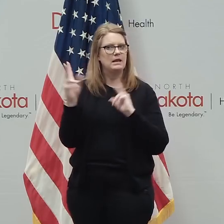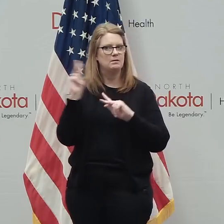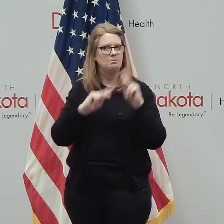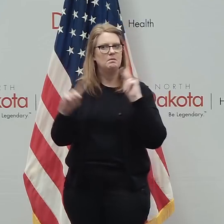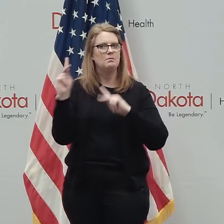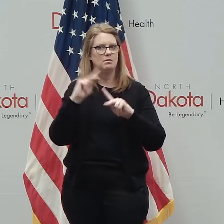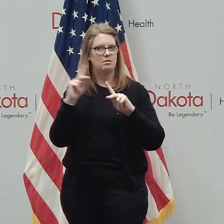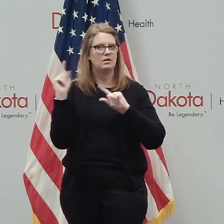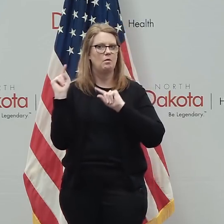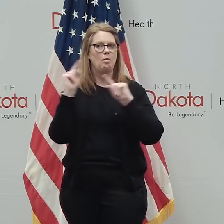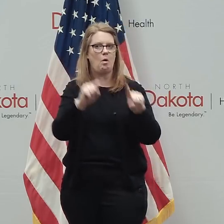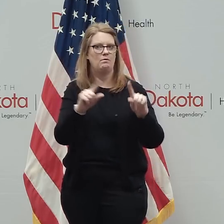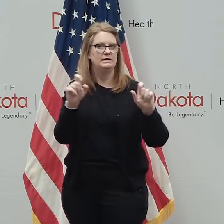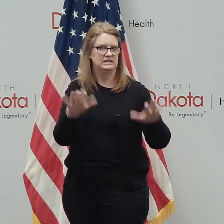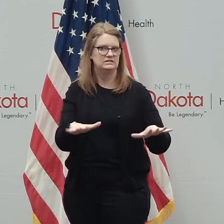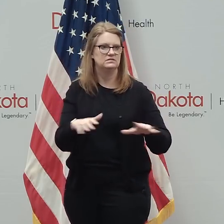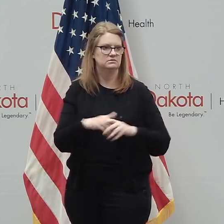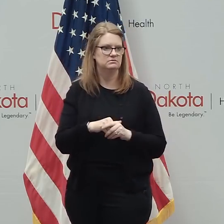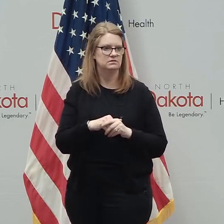participation.